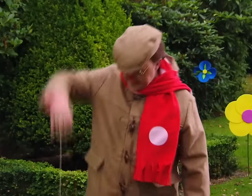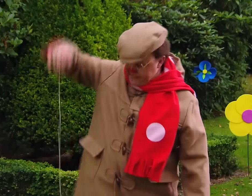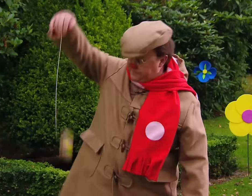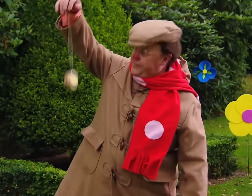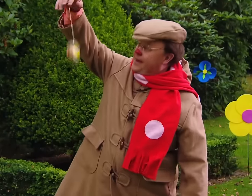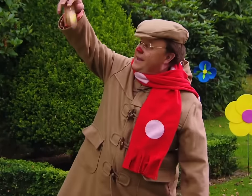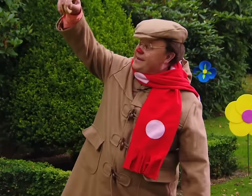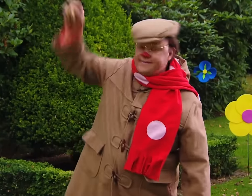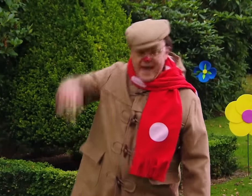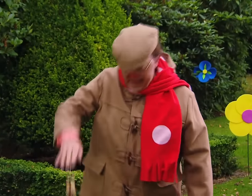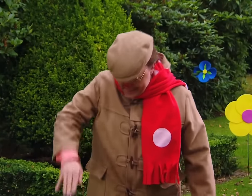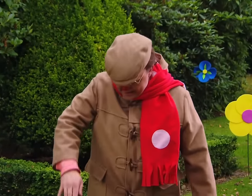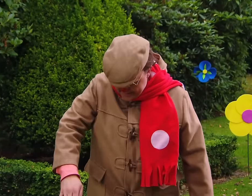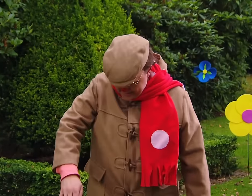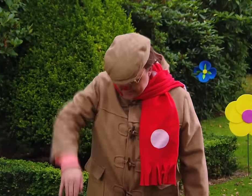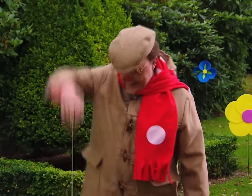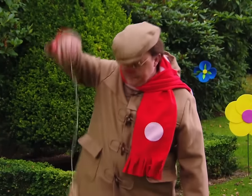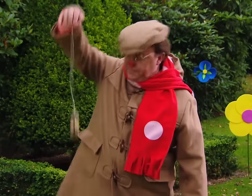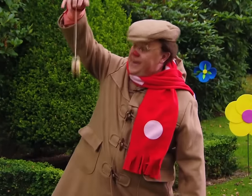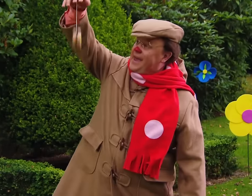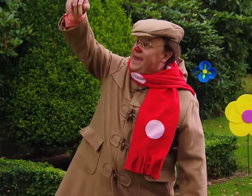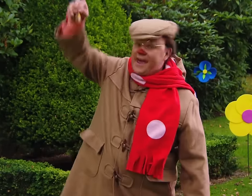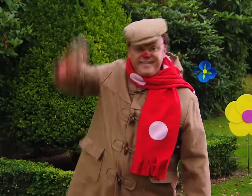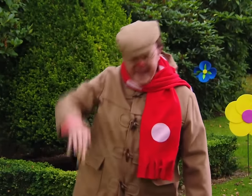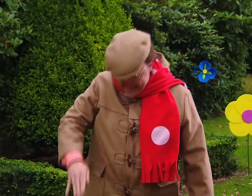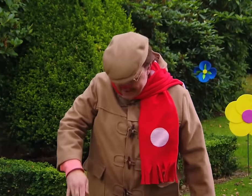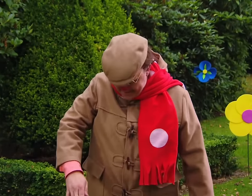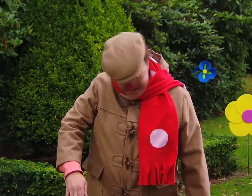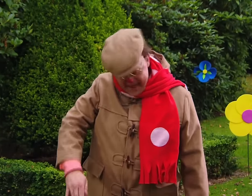Up. Down. Up. Down.